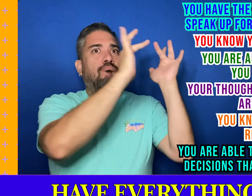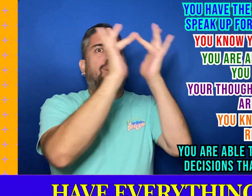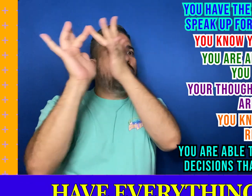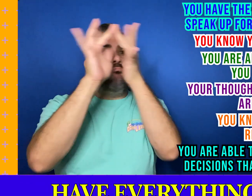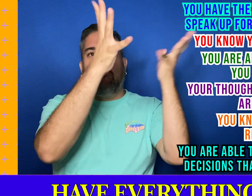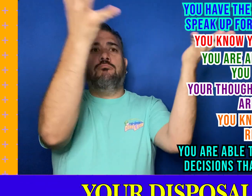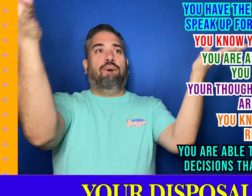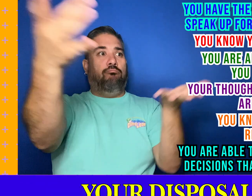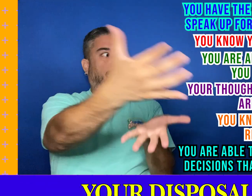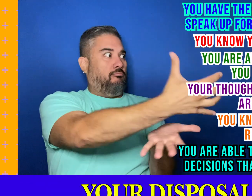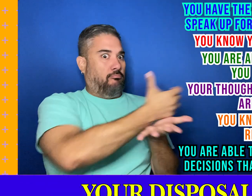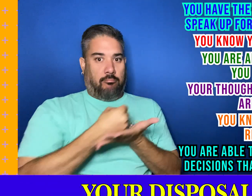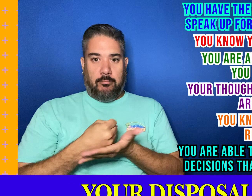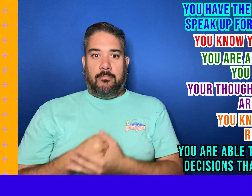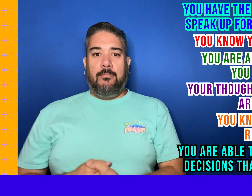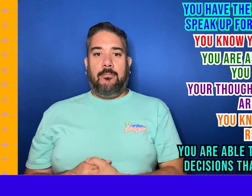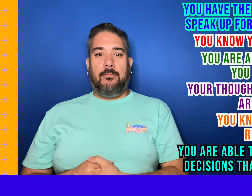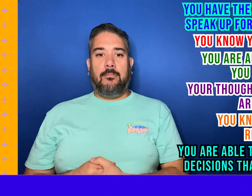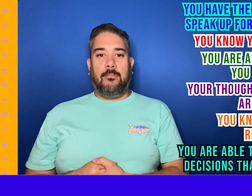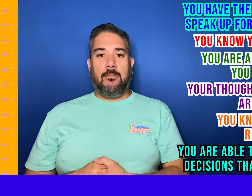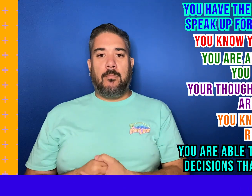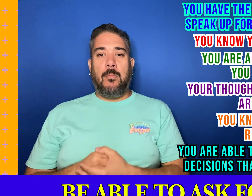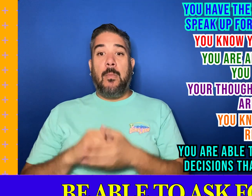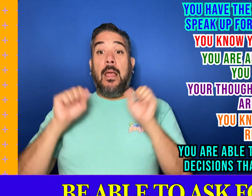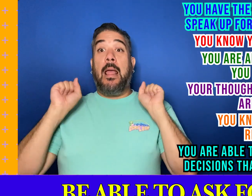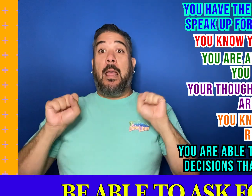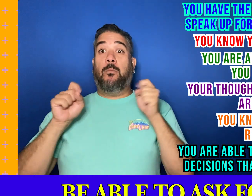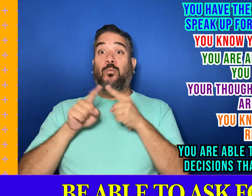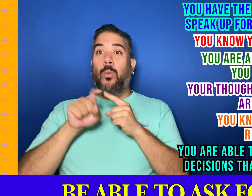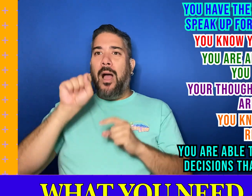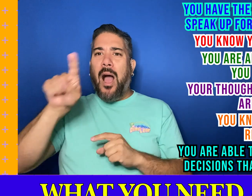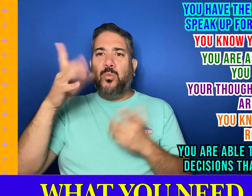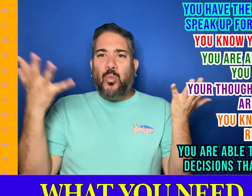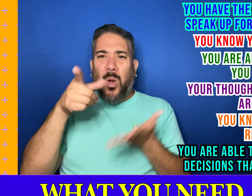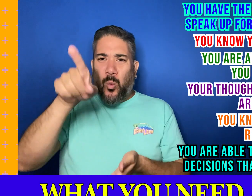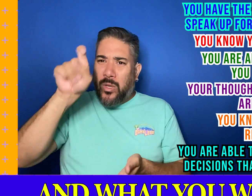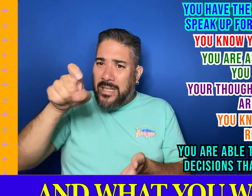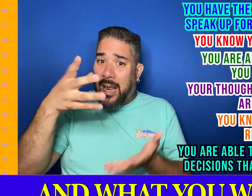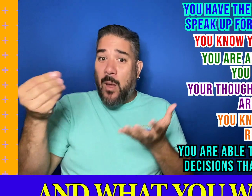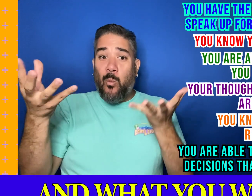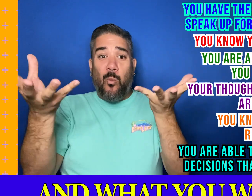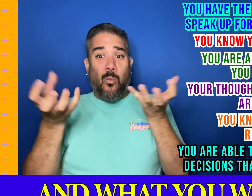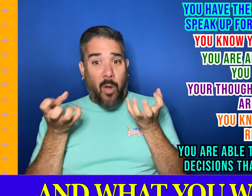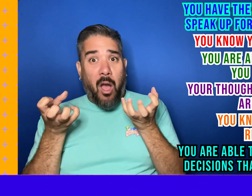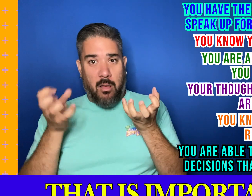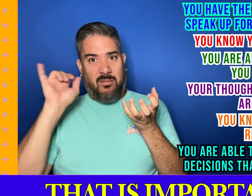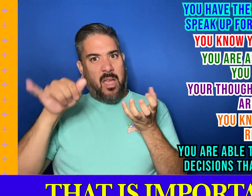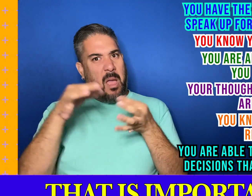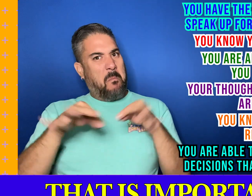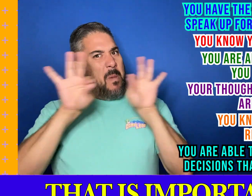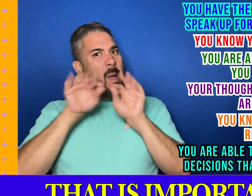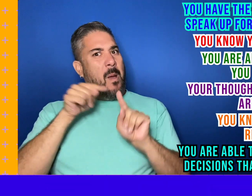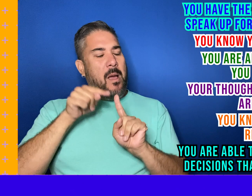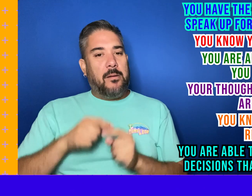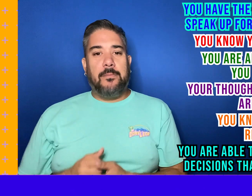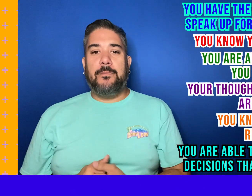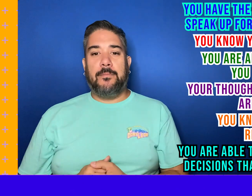everything at your disposal. Be able to ask for what you need and what you want. That is important.